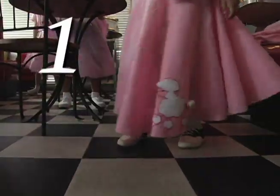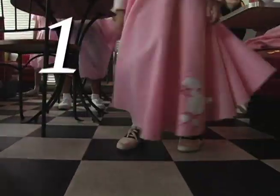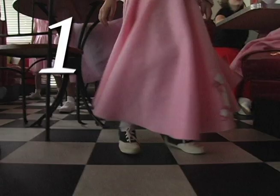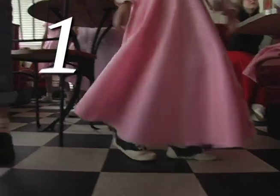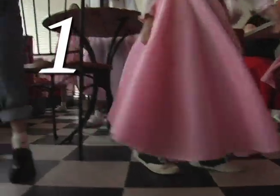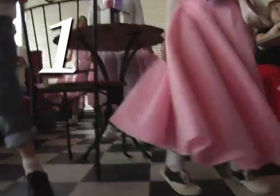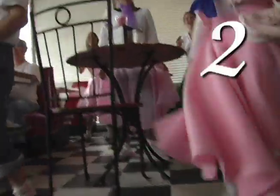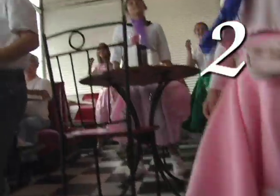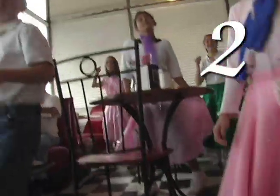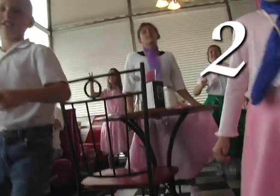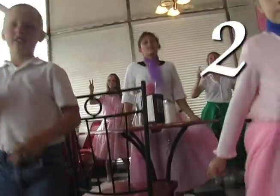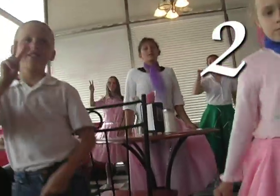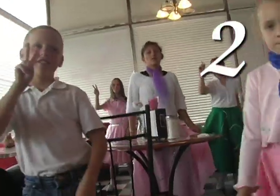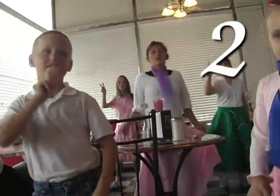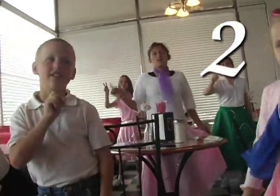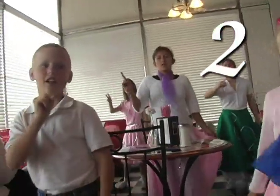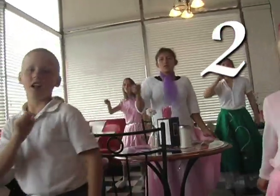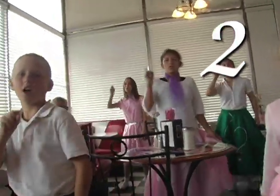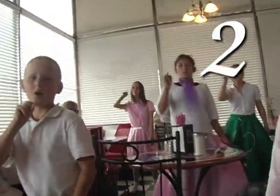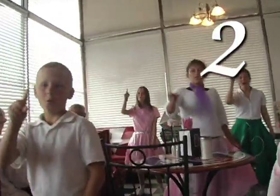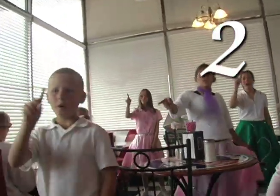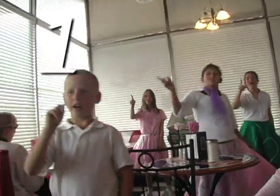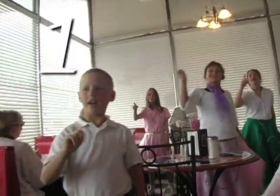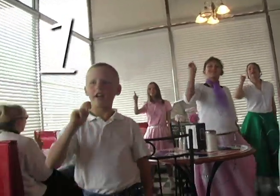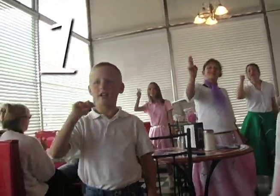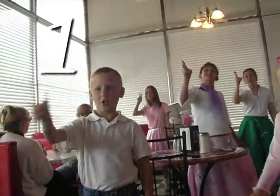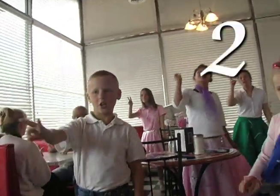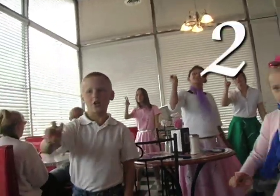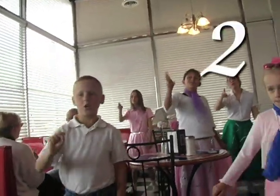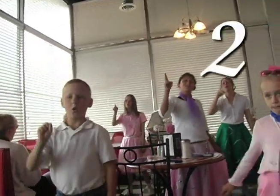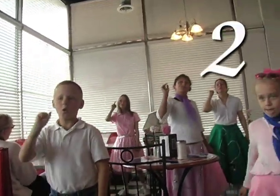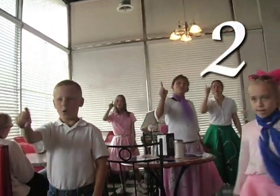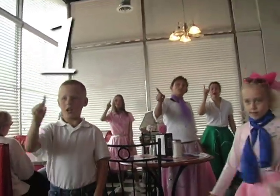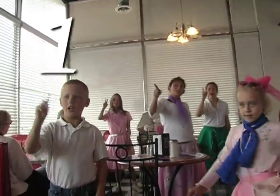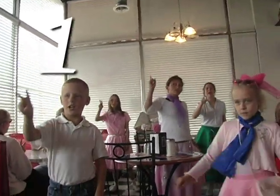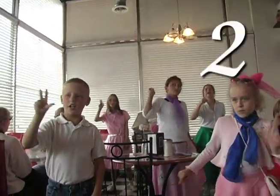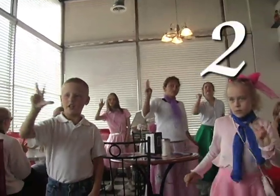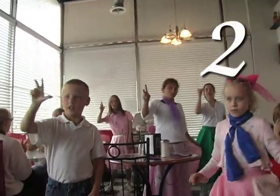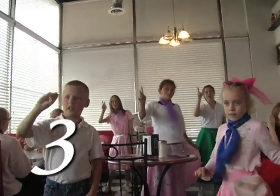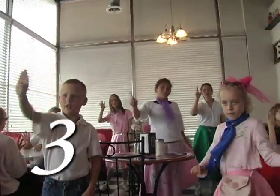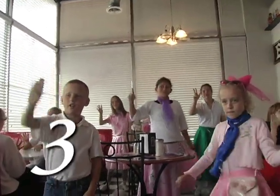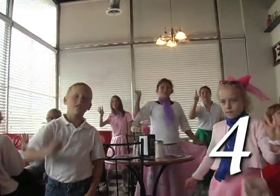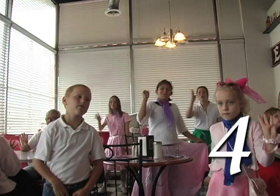1, 2, 1, 2, 1, 2, 3, 4